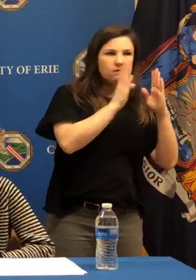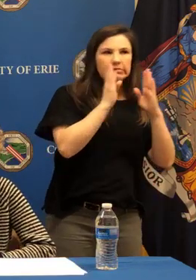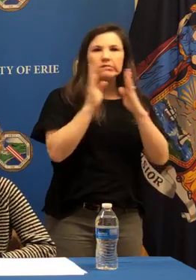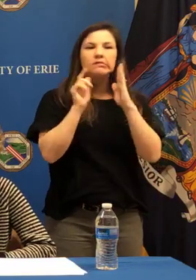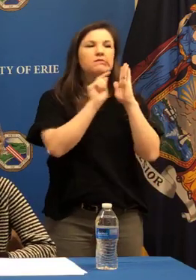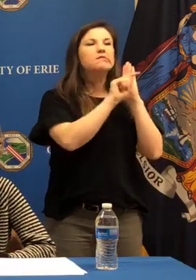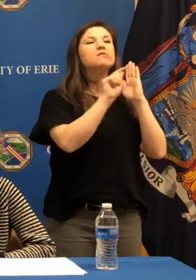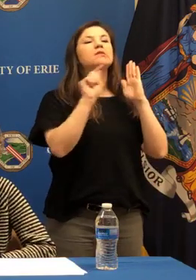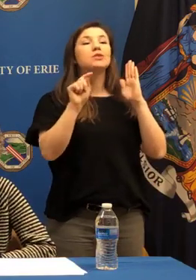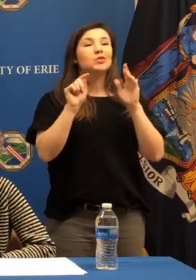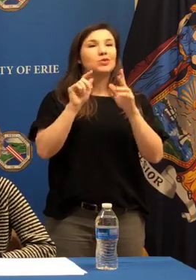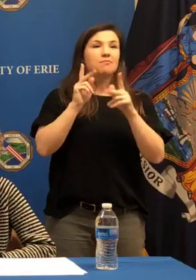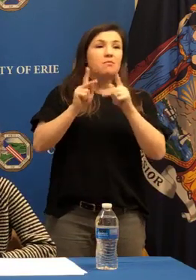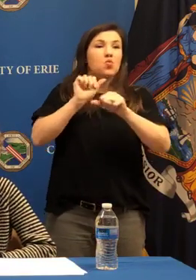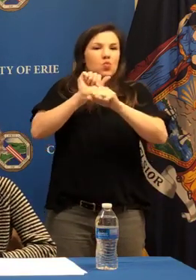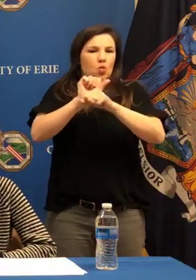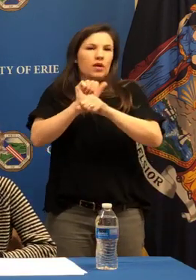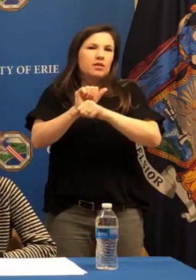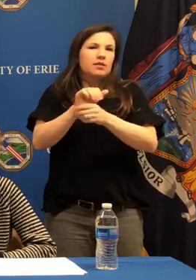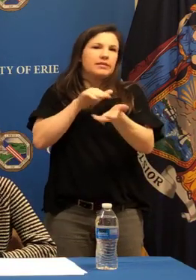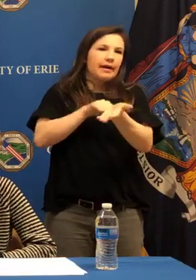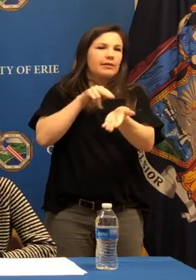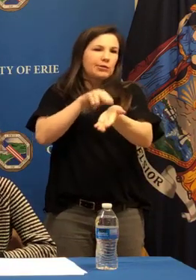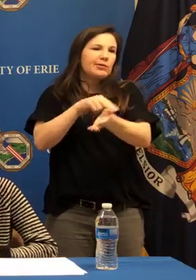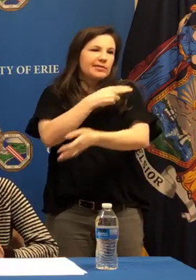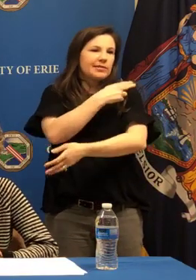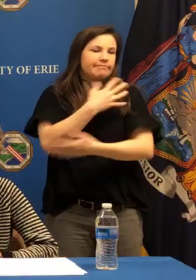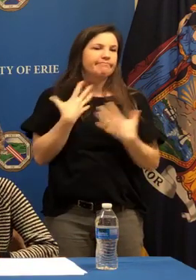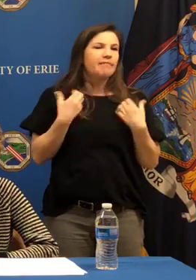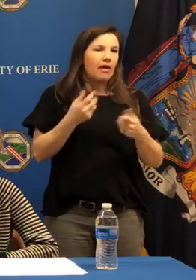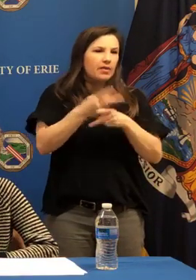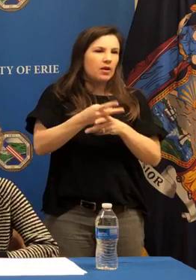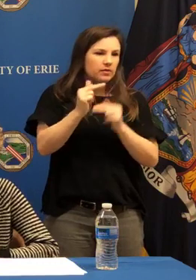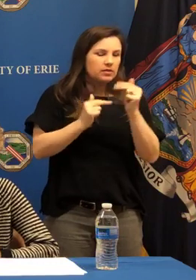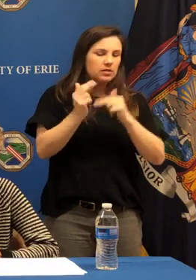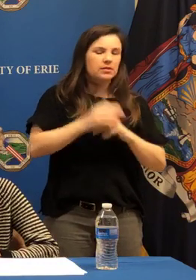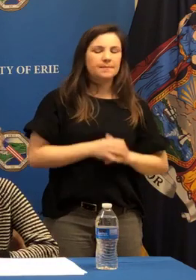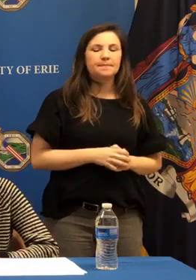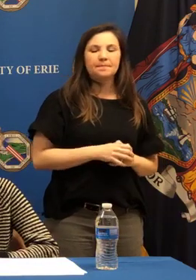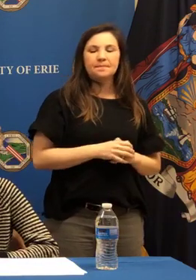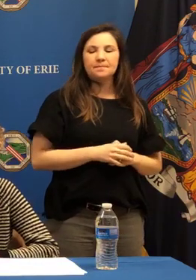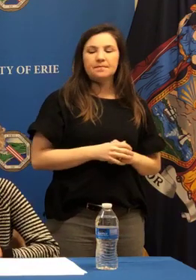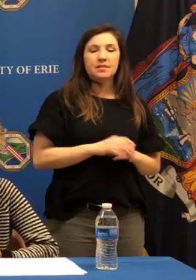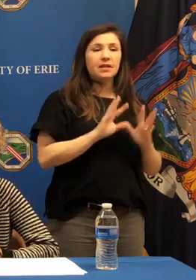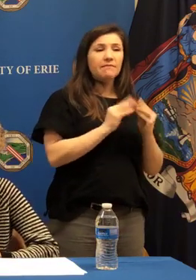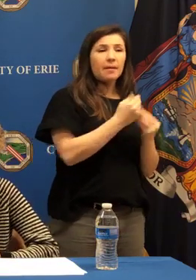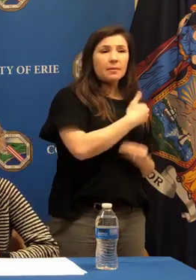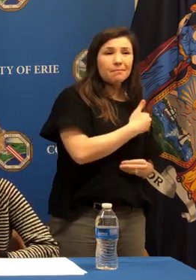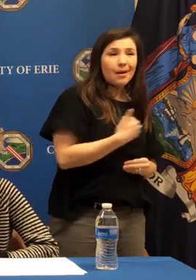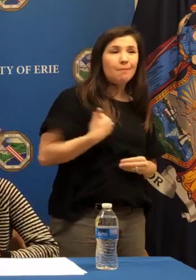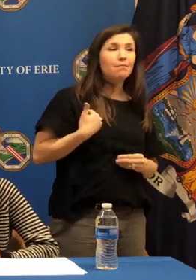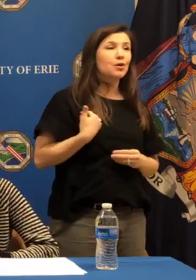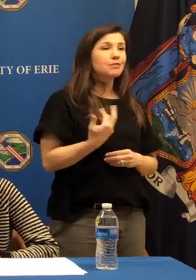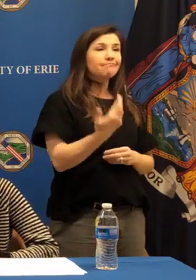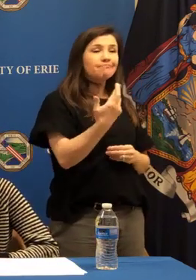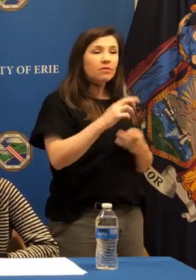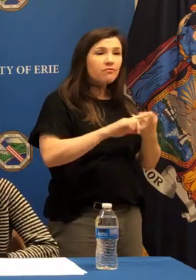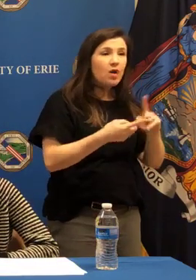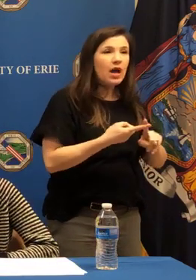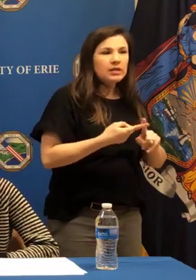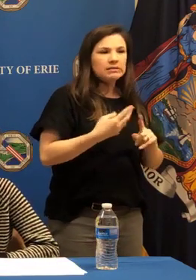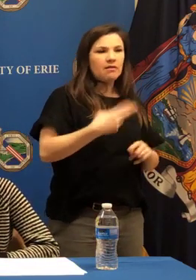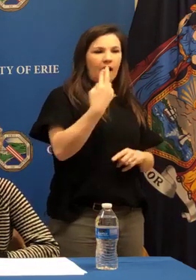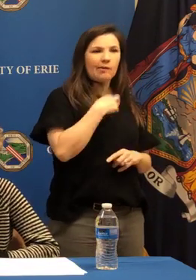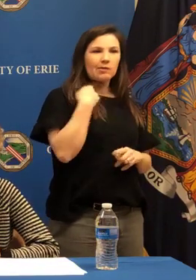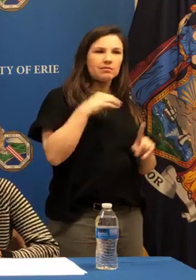people working in our healthcare facilities. Also, our family members and close contacts, we know that those have high risks of